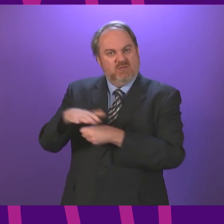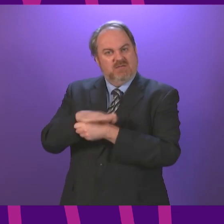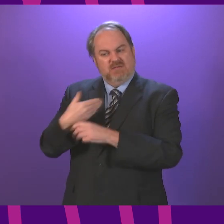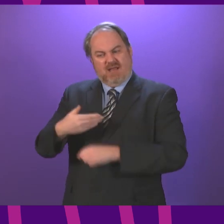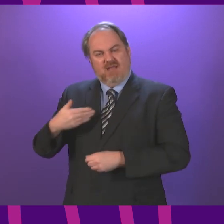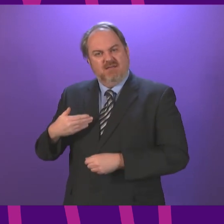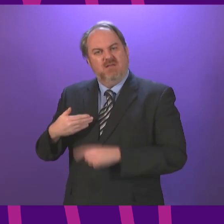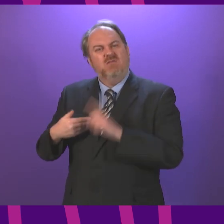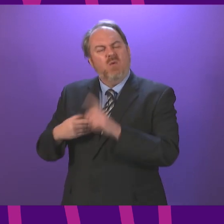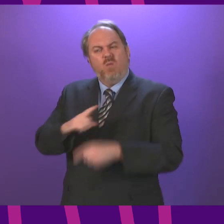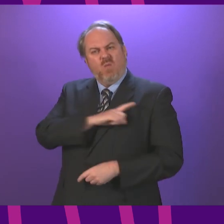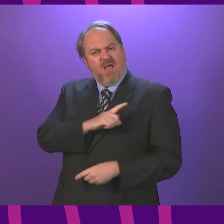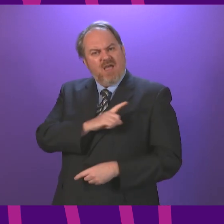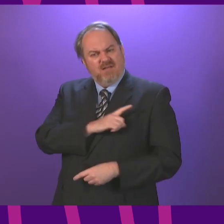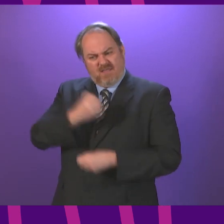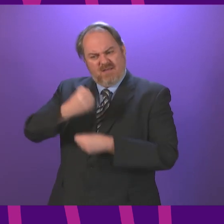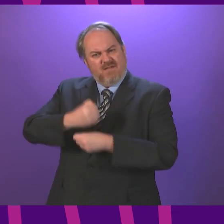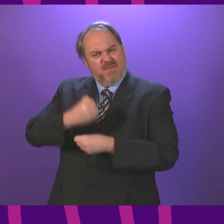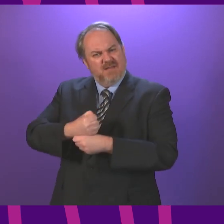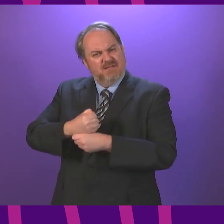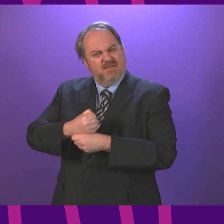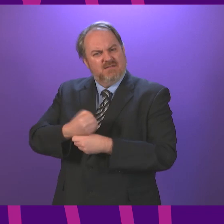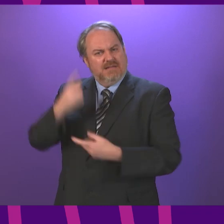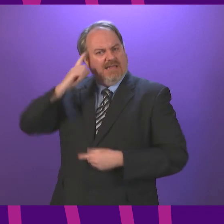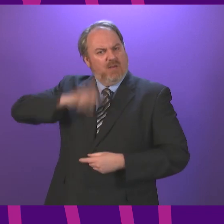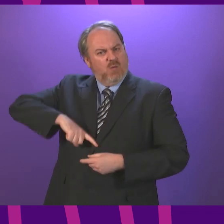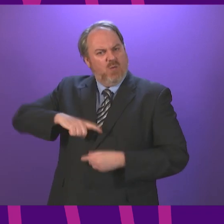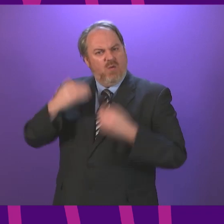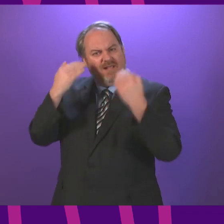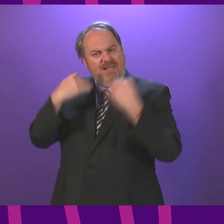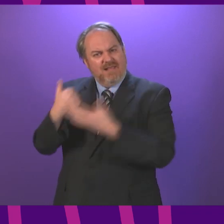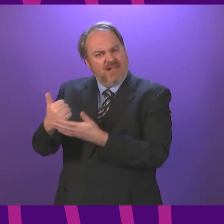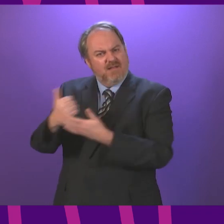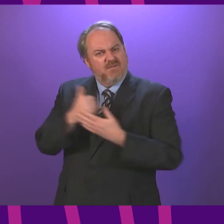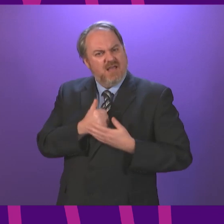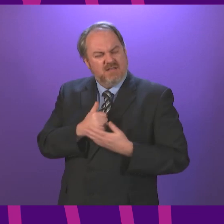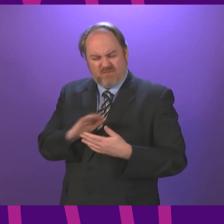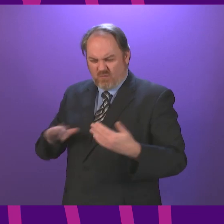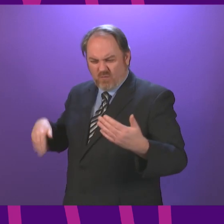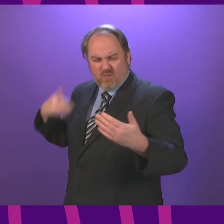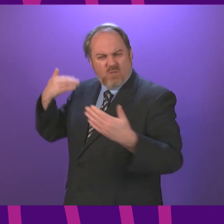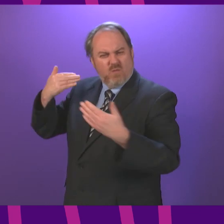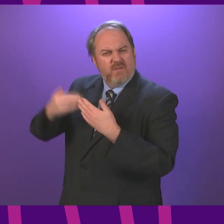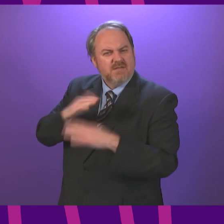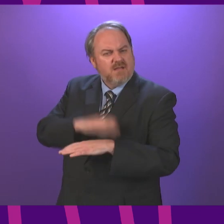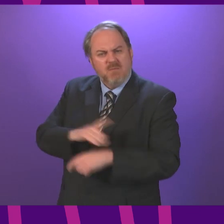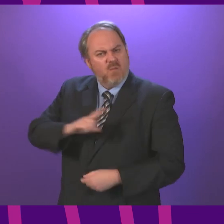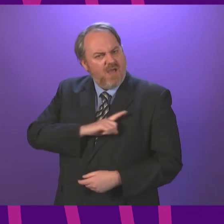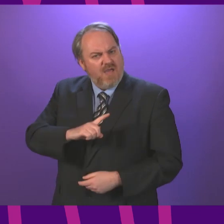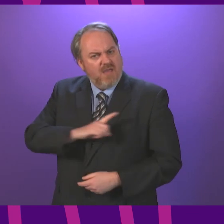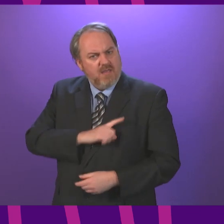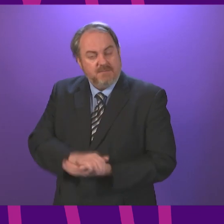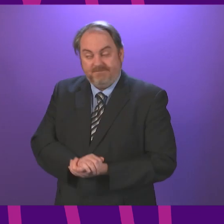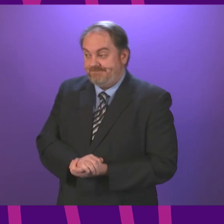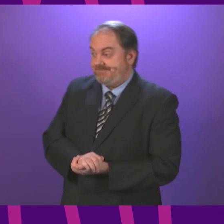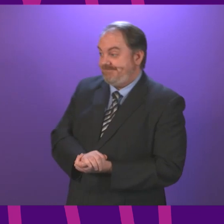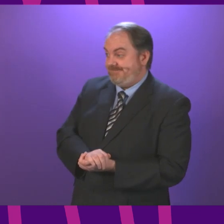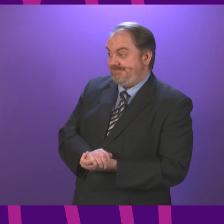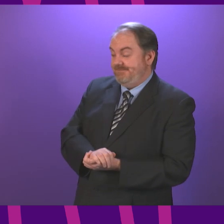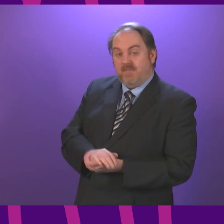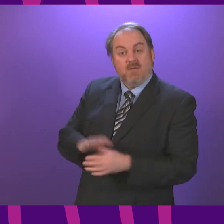legal counsel, why did the Government try to defend the indefensible for so long? First Minister? Well, I think as anybody who paid any